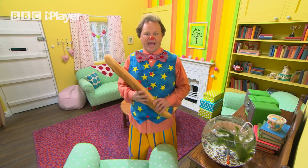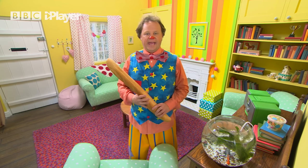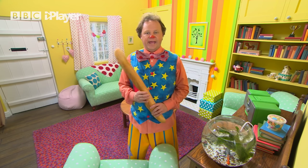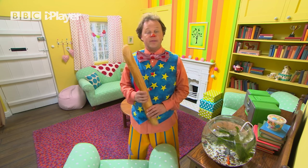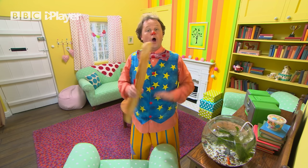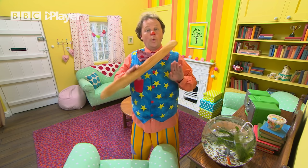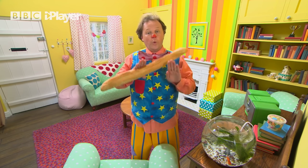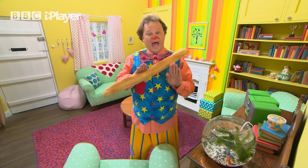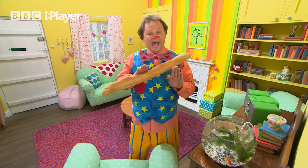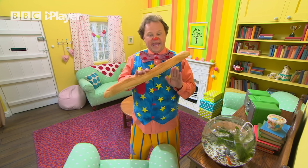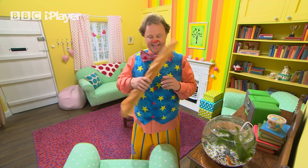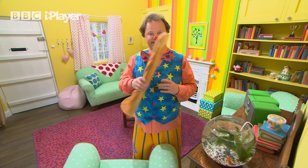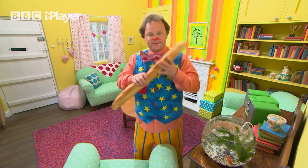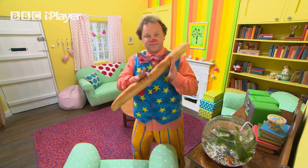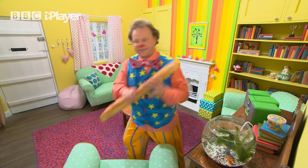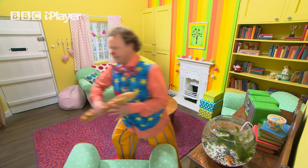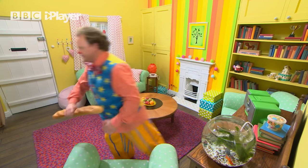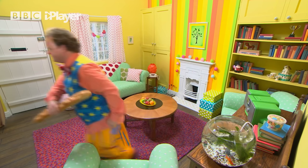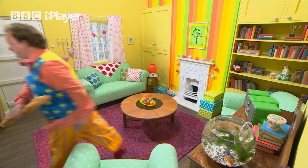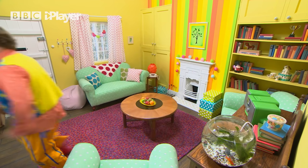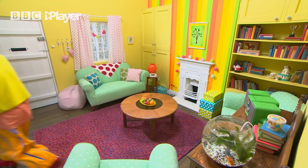Day. Wait!